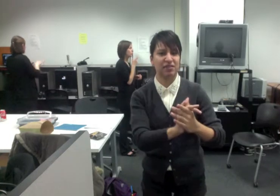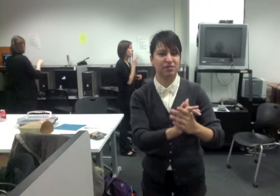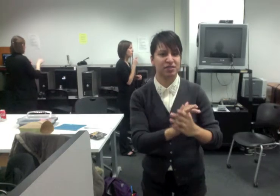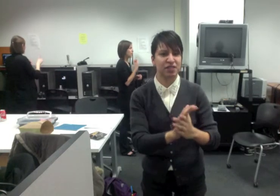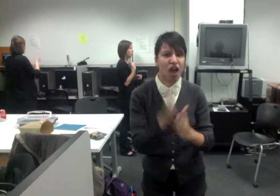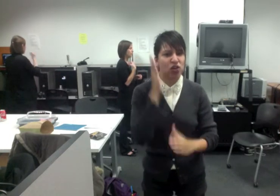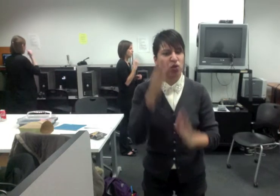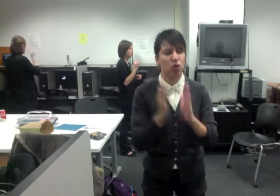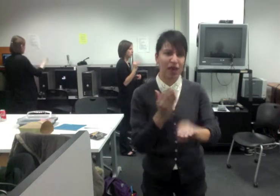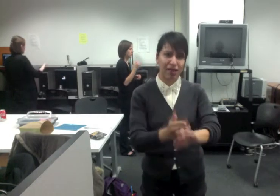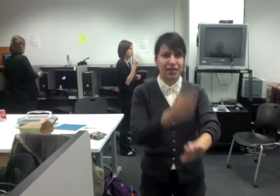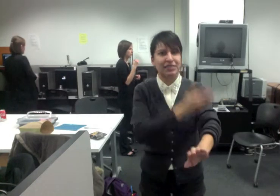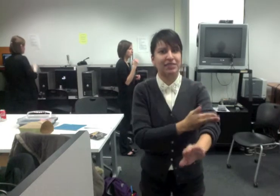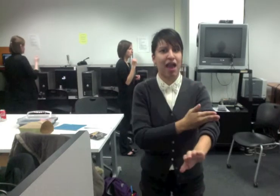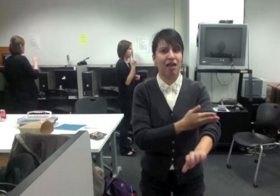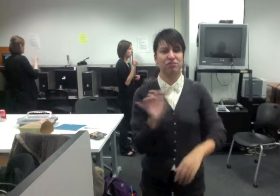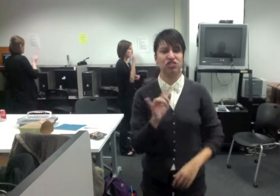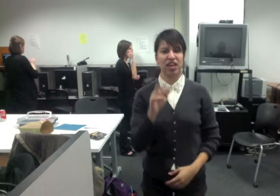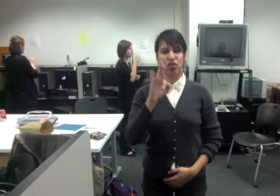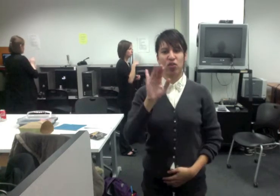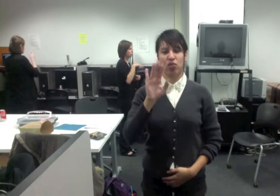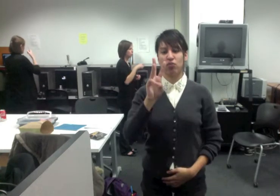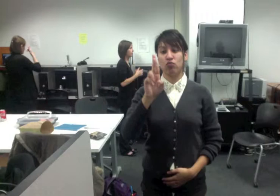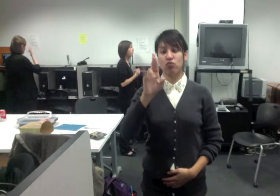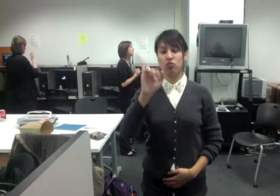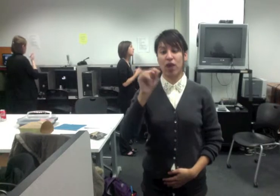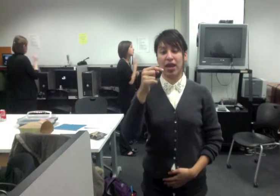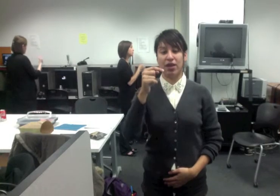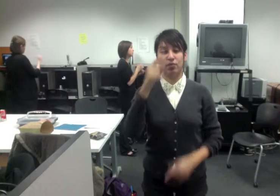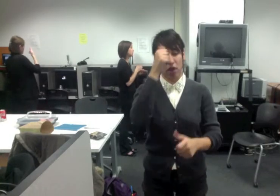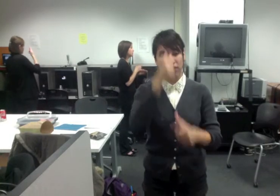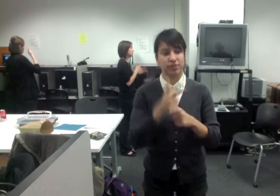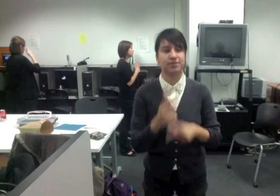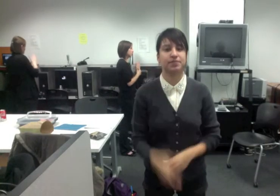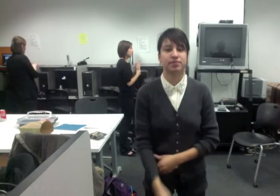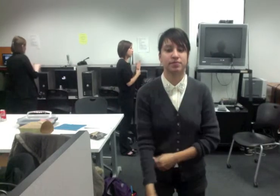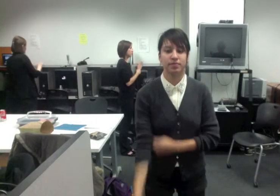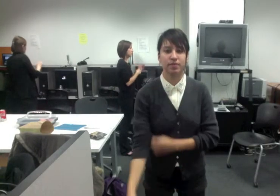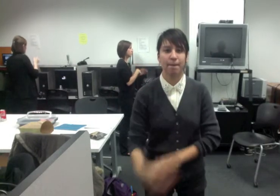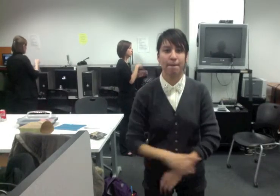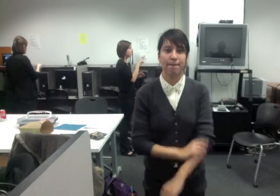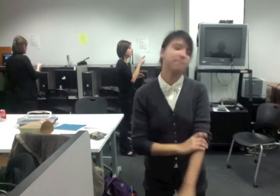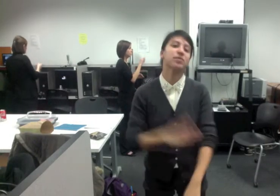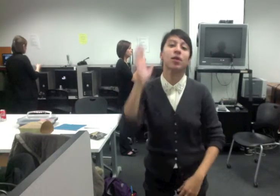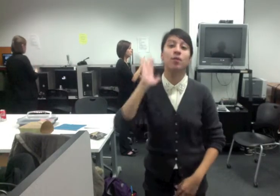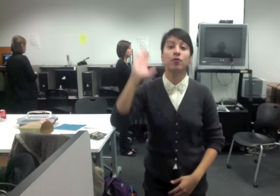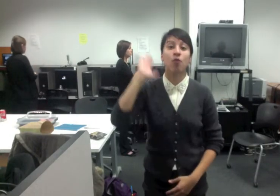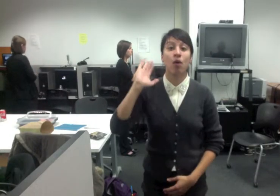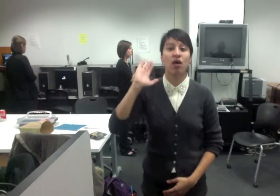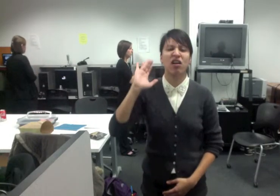And back in the early 20th century, the pursuit of powered man flight was like the dot-com of the day. Everybody was trying it. And Samuel